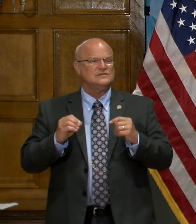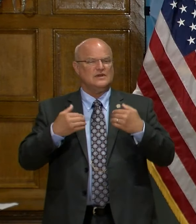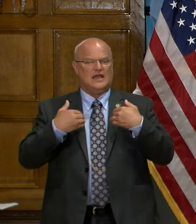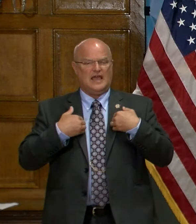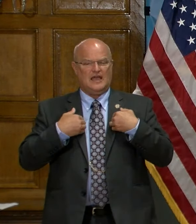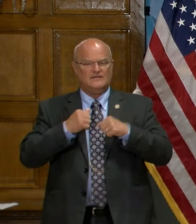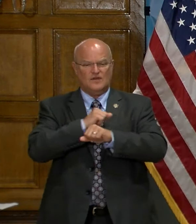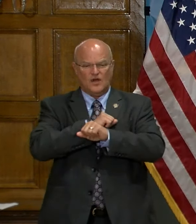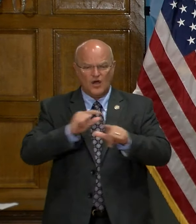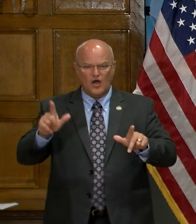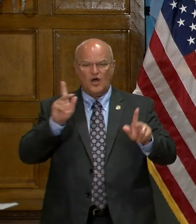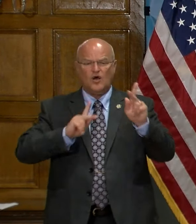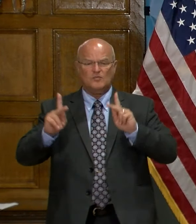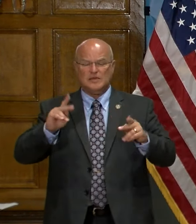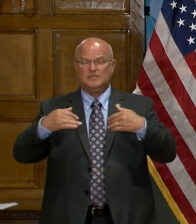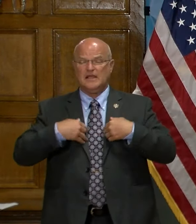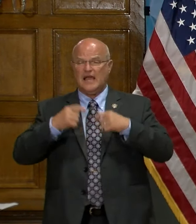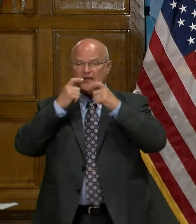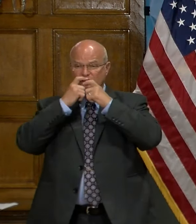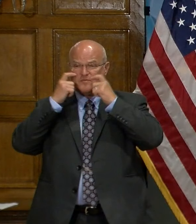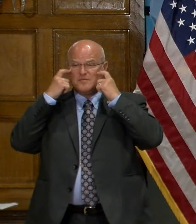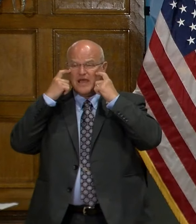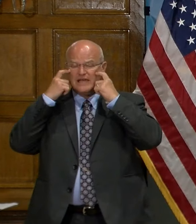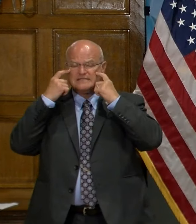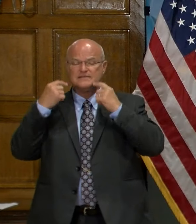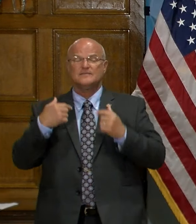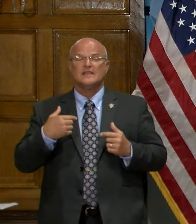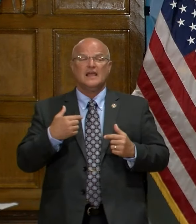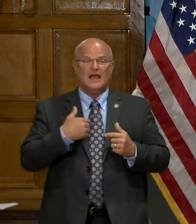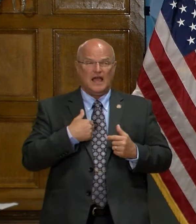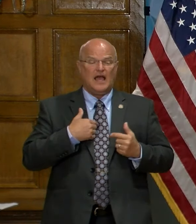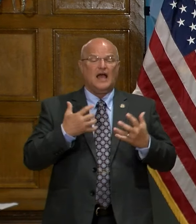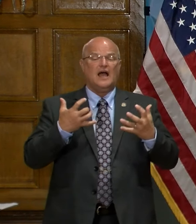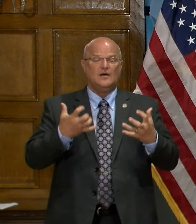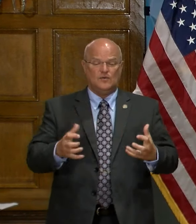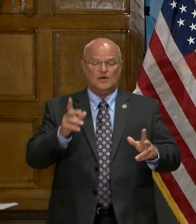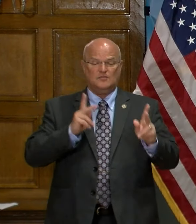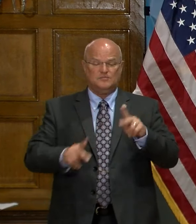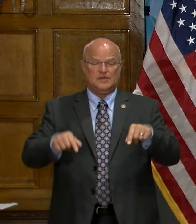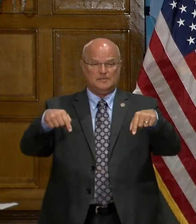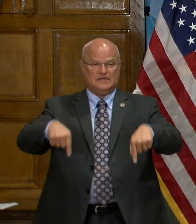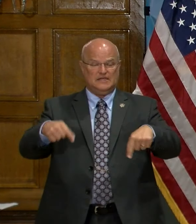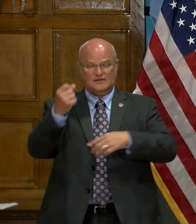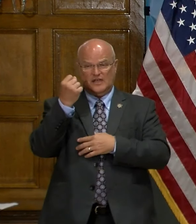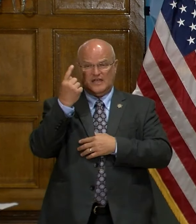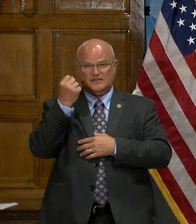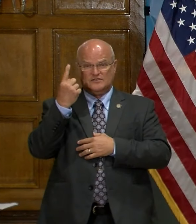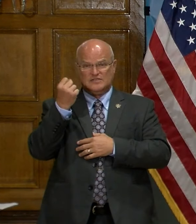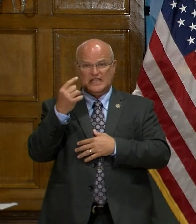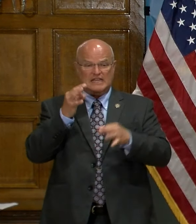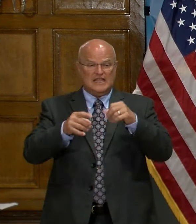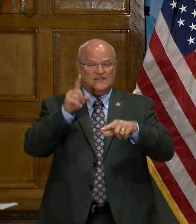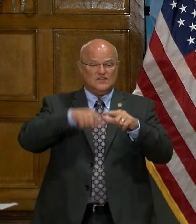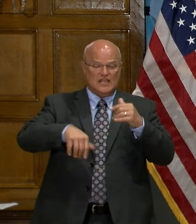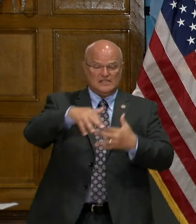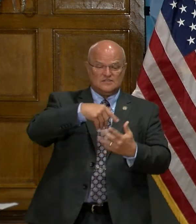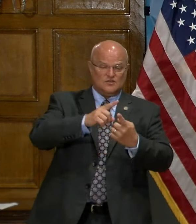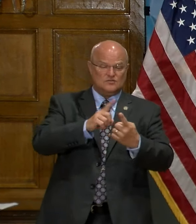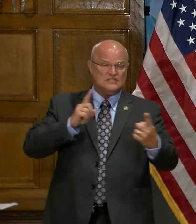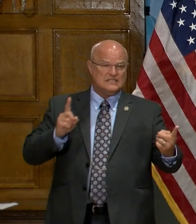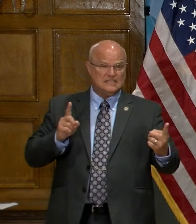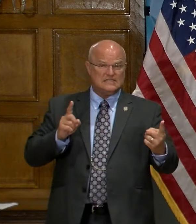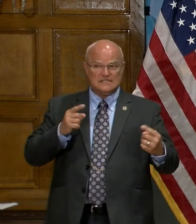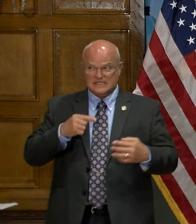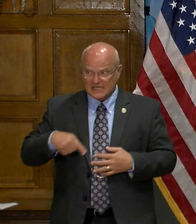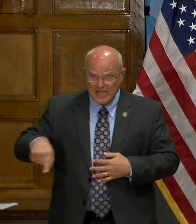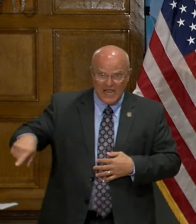have everybody wear masks. I want Arkansas to understand the importance of it when they can't socially distance, and everybody in